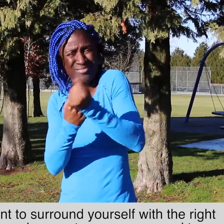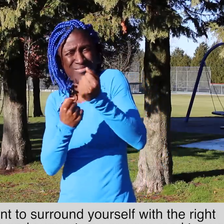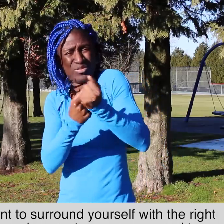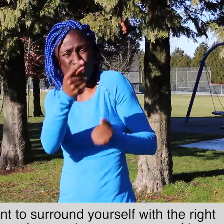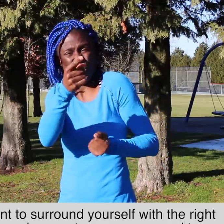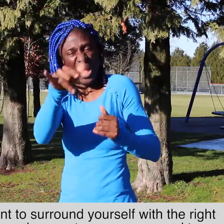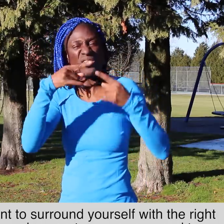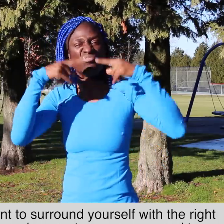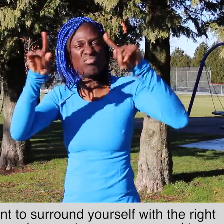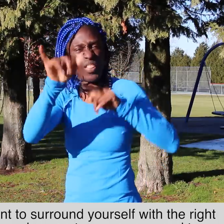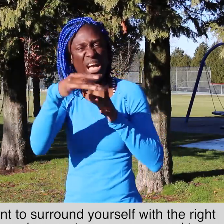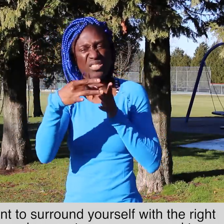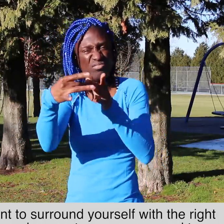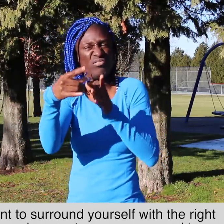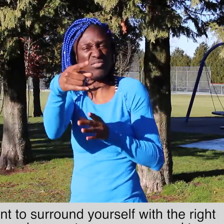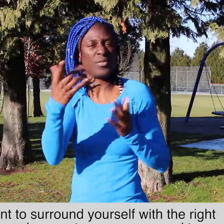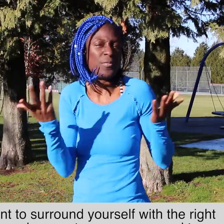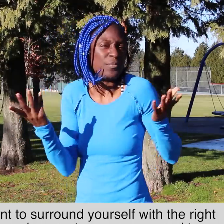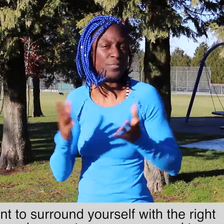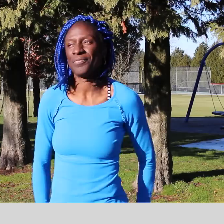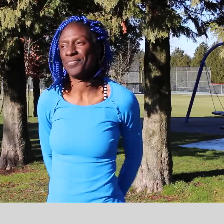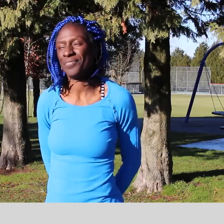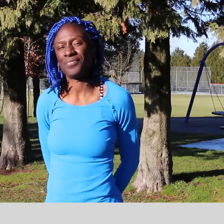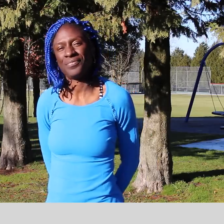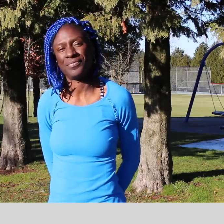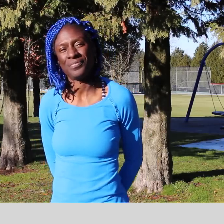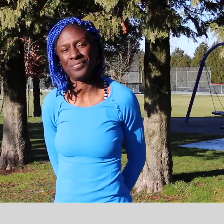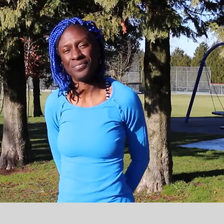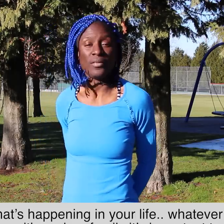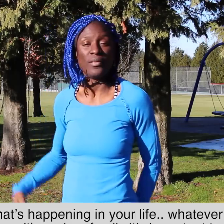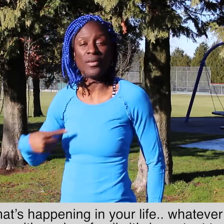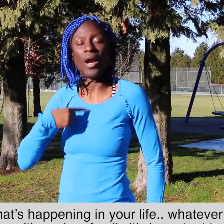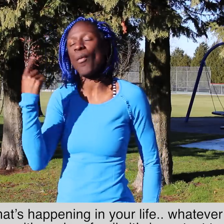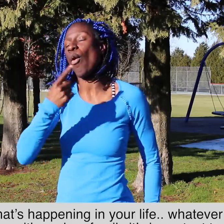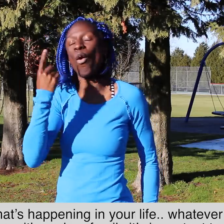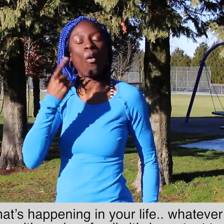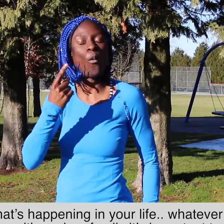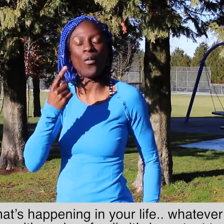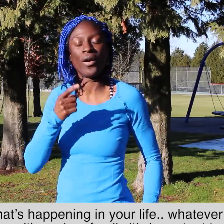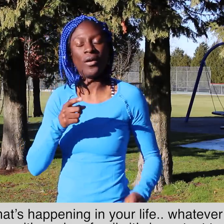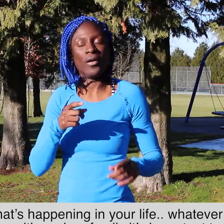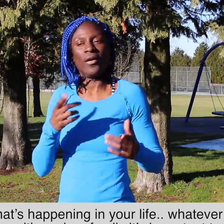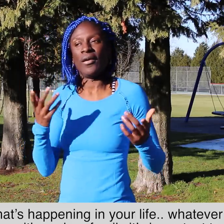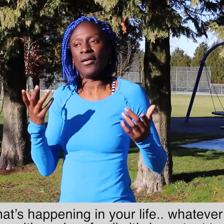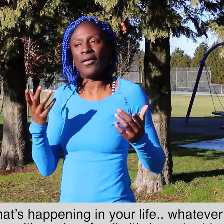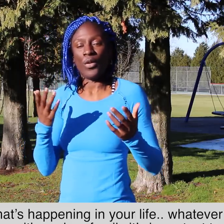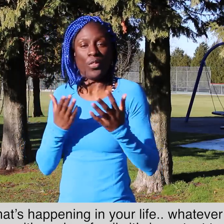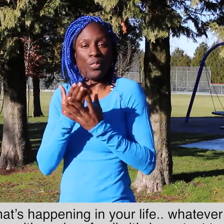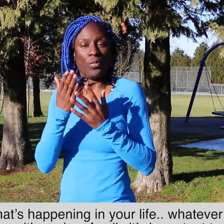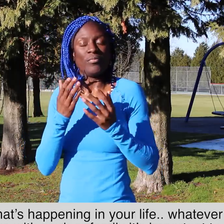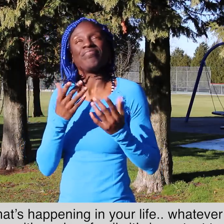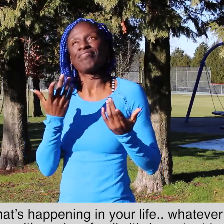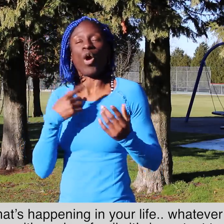Also, it's important to surround yourself with the right people, people who encourage you and support you on your road to success.